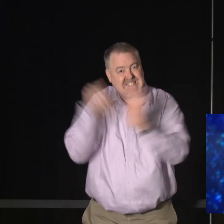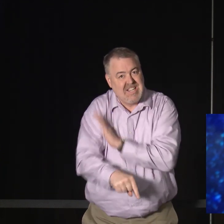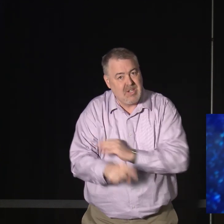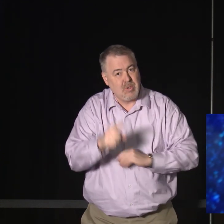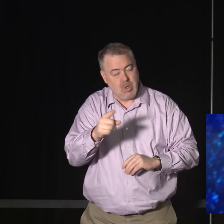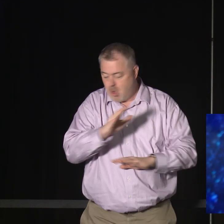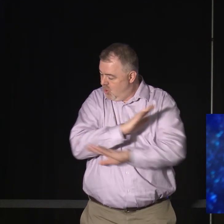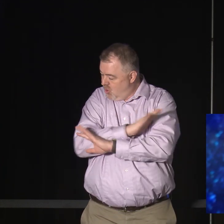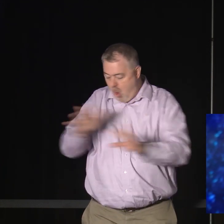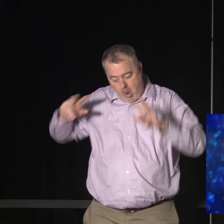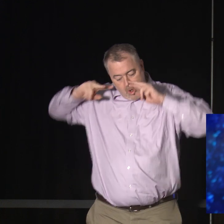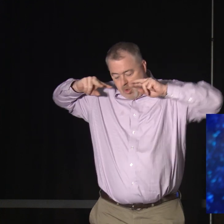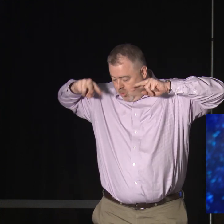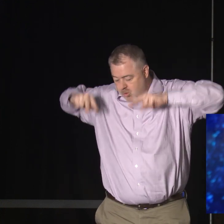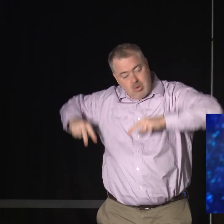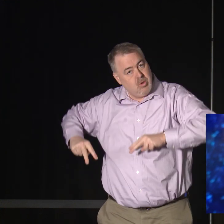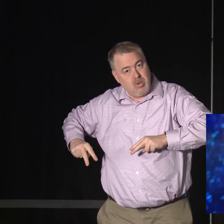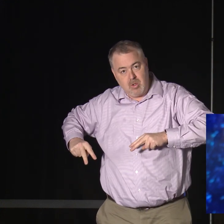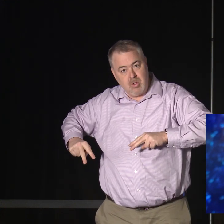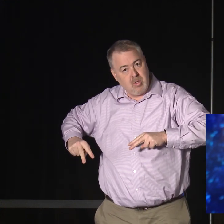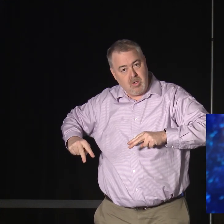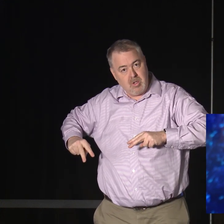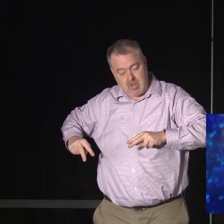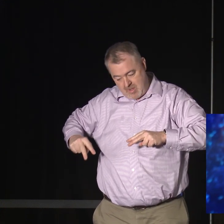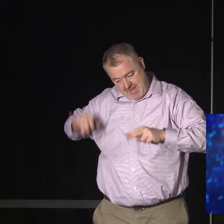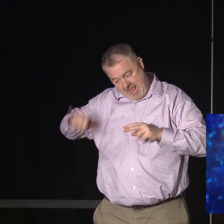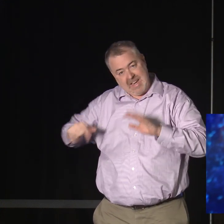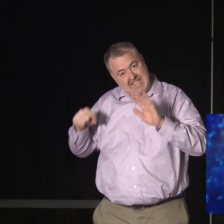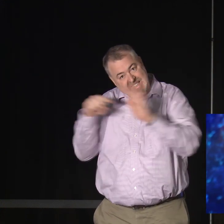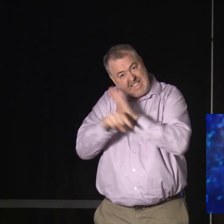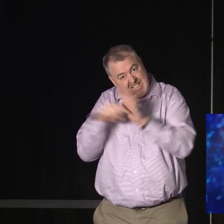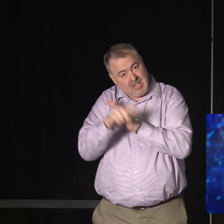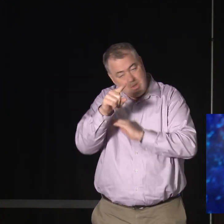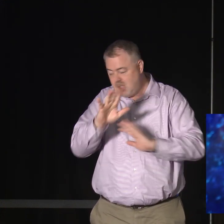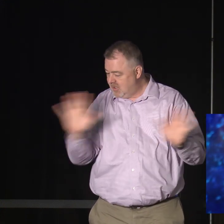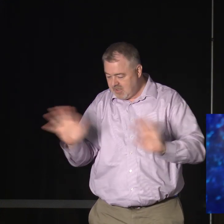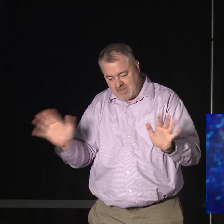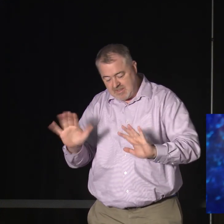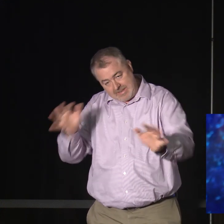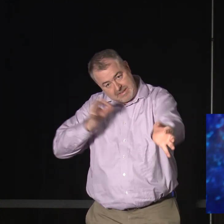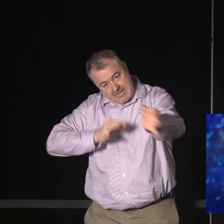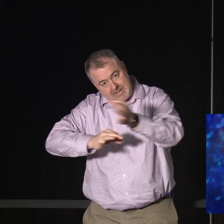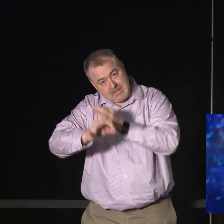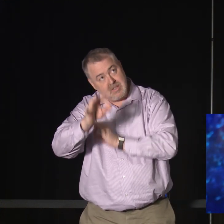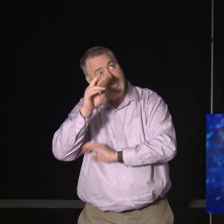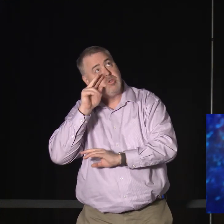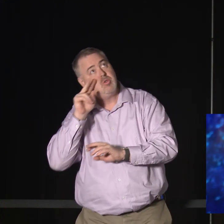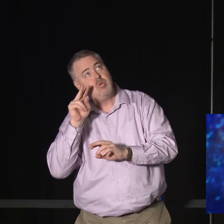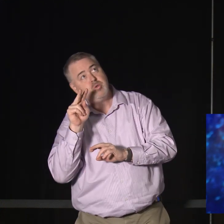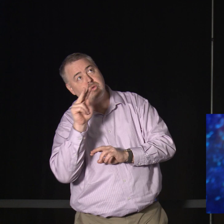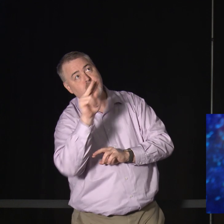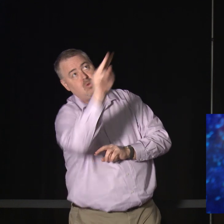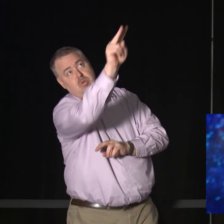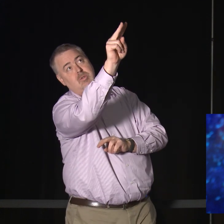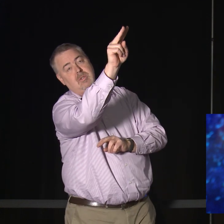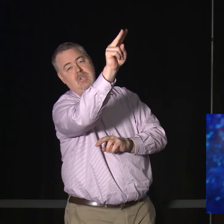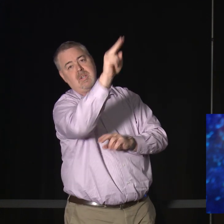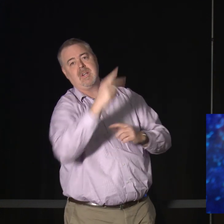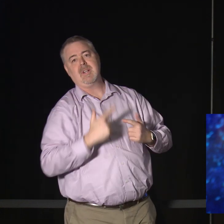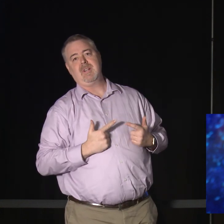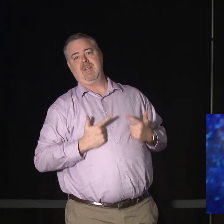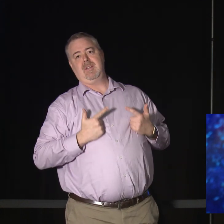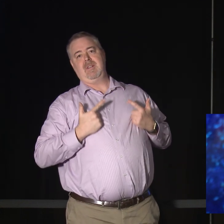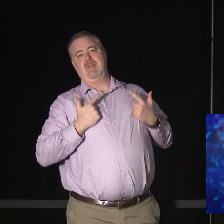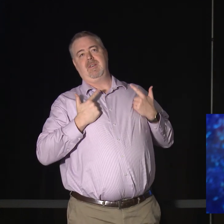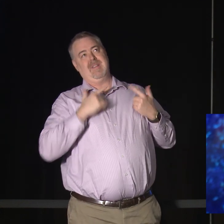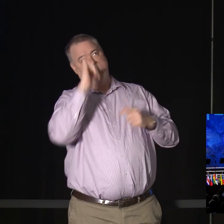Stop looking at that which is killing you, and instead look and live at this serpent on a